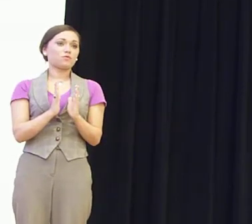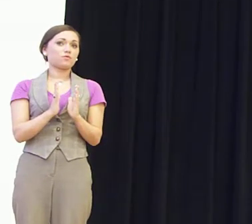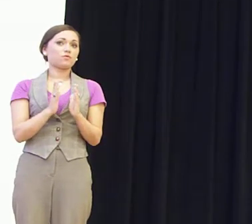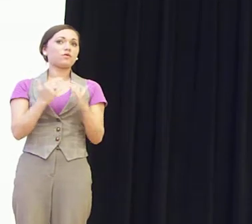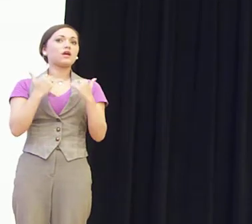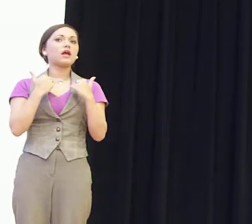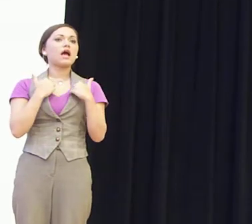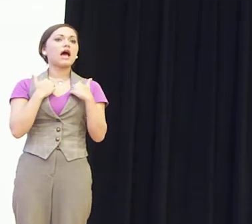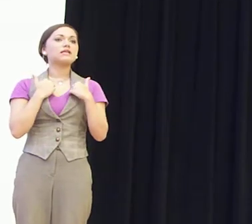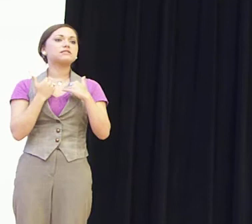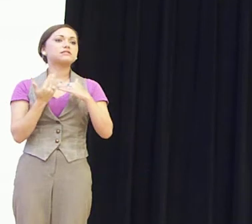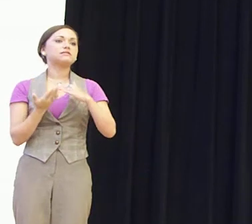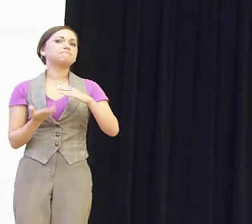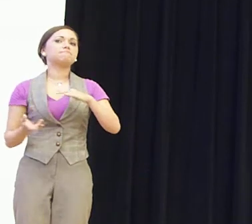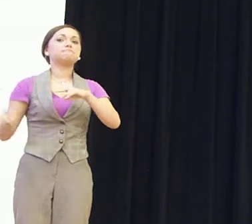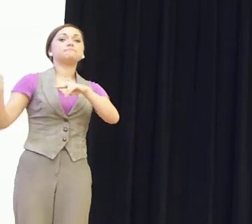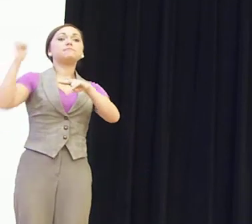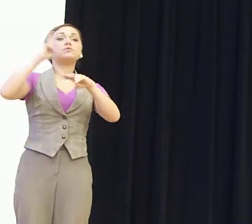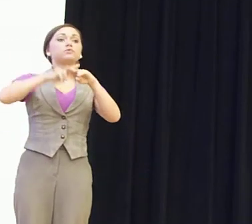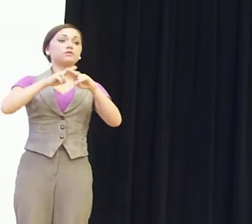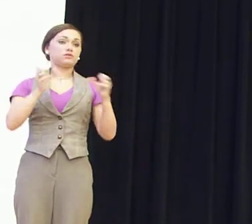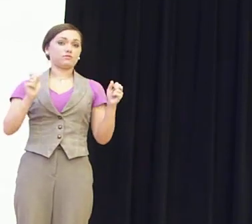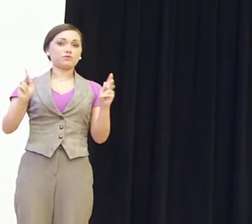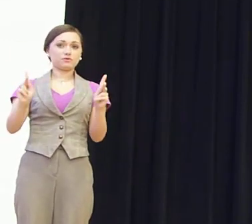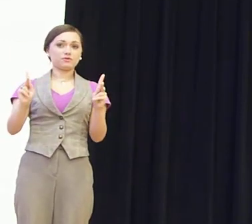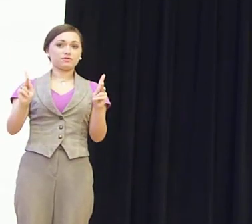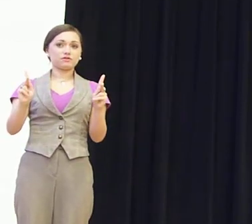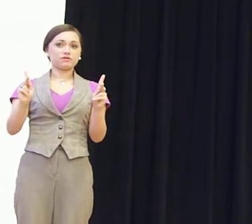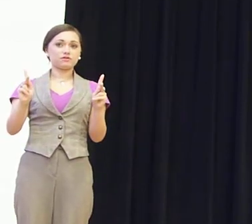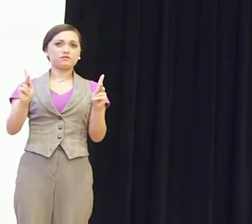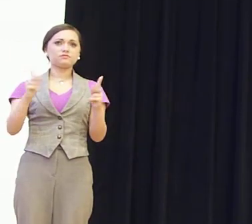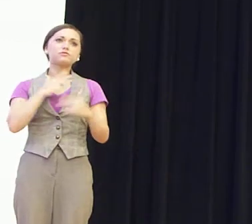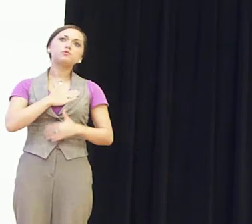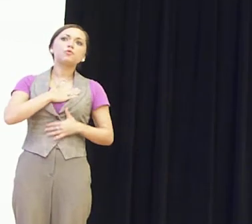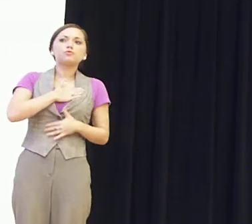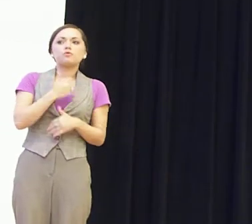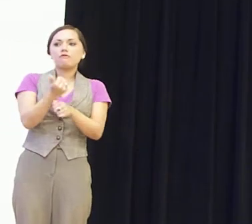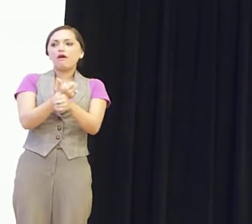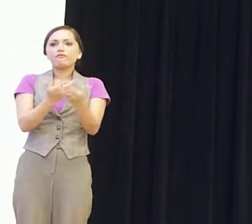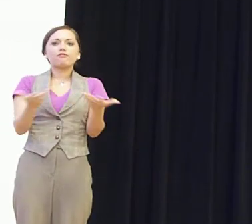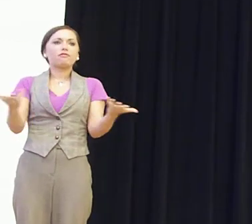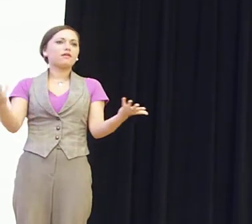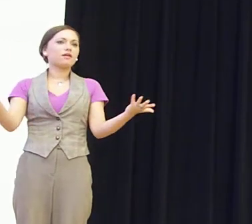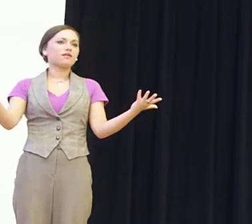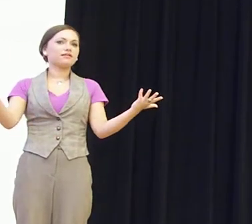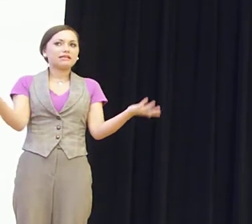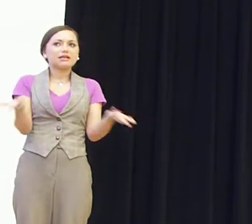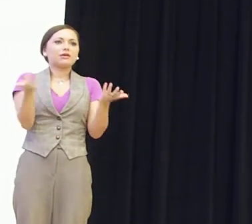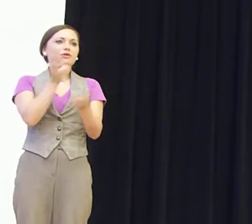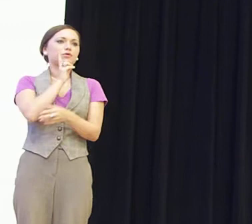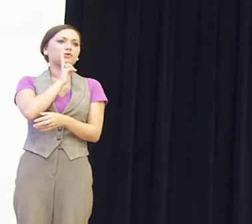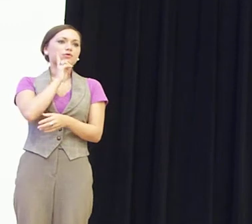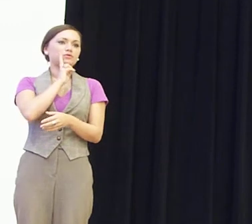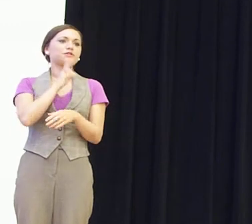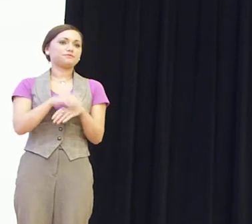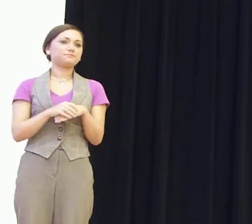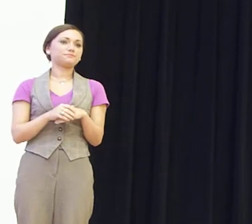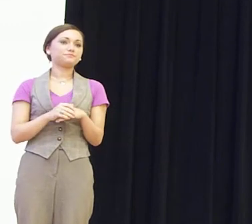has increasing opportunities to enjoy what is available in Houston to its